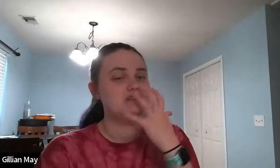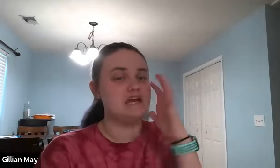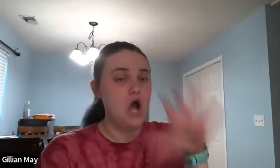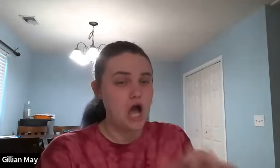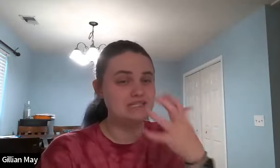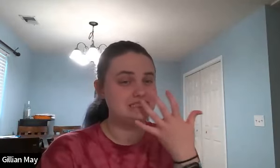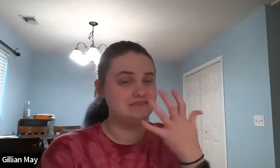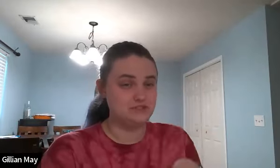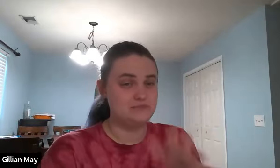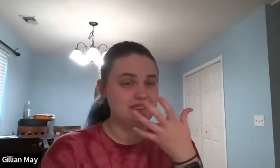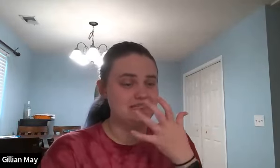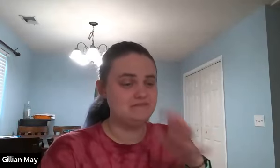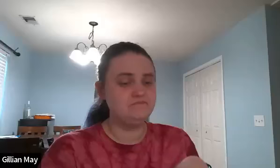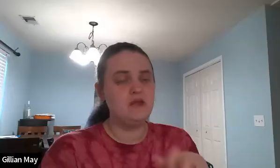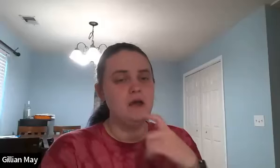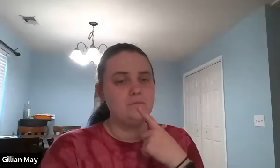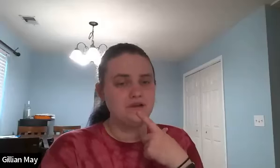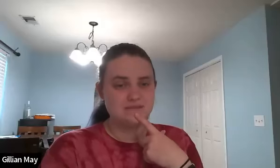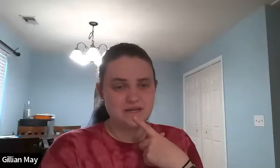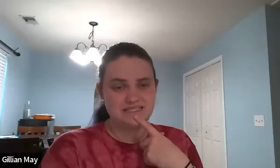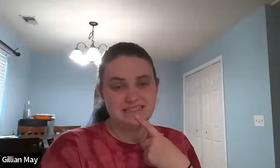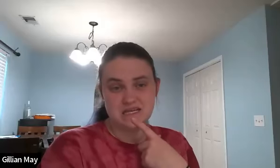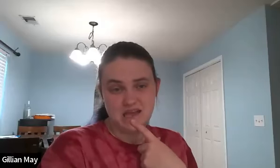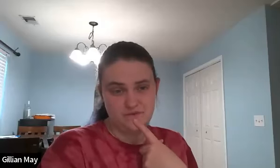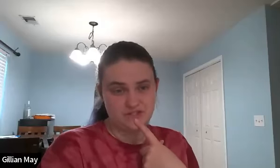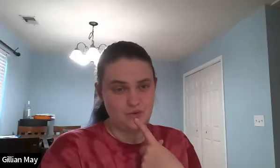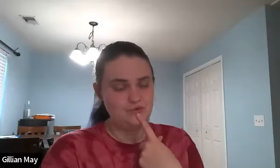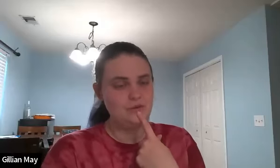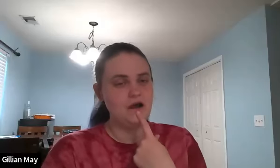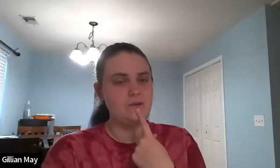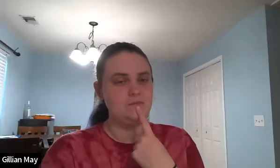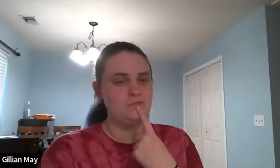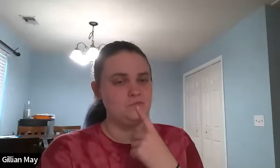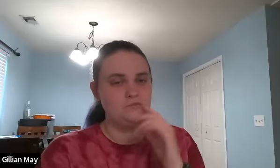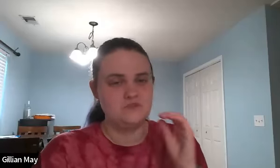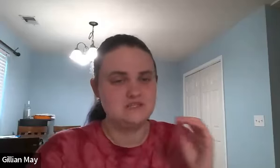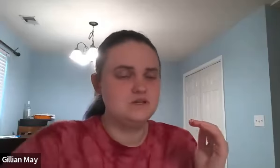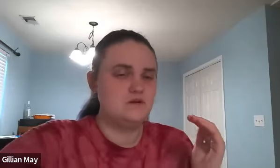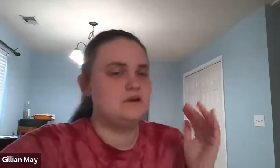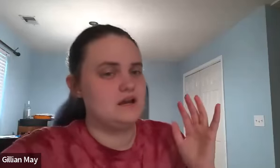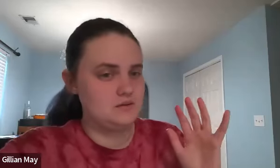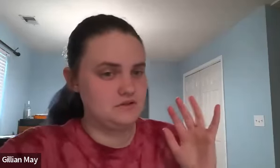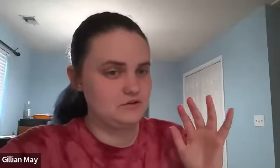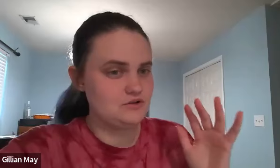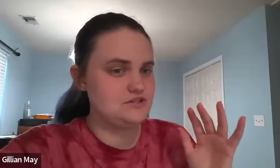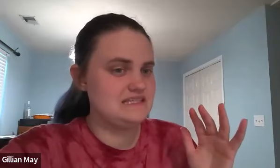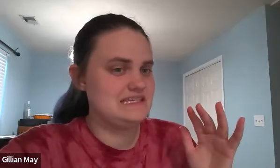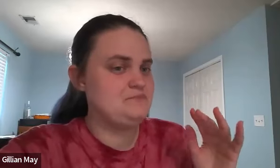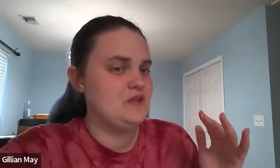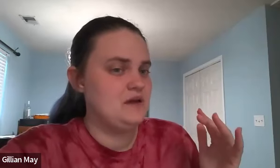sign hot for spicy, but spicy does have its own. This one, so I'm going to kind of come a little close so you can see,